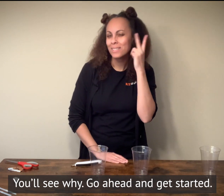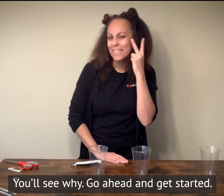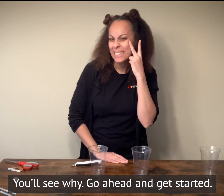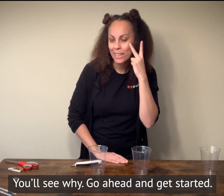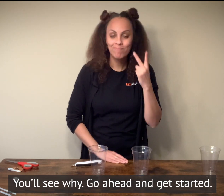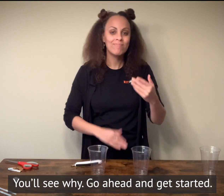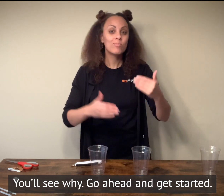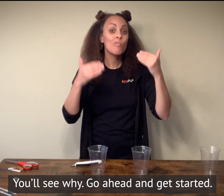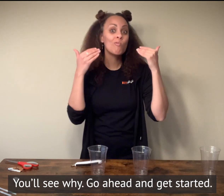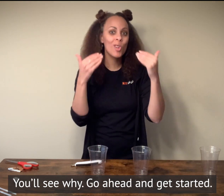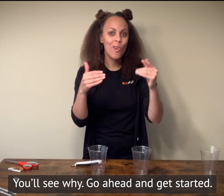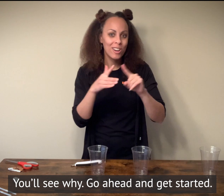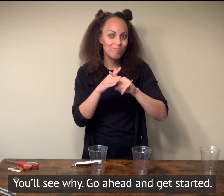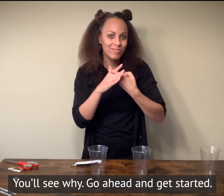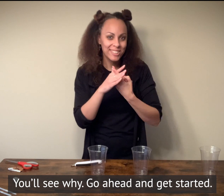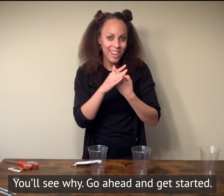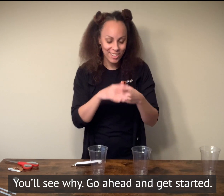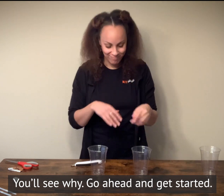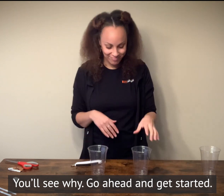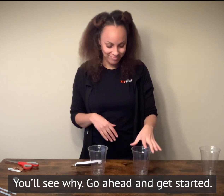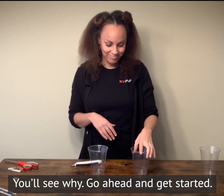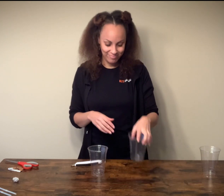You'll see why. Go ahead and get started.